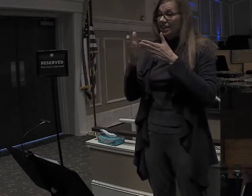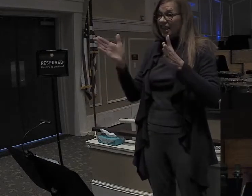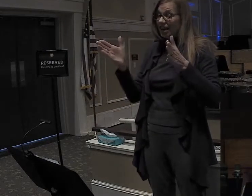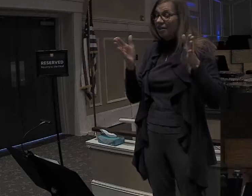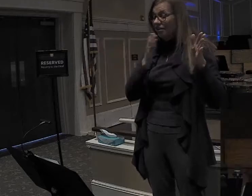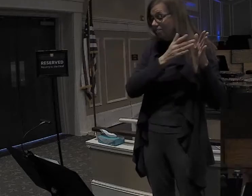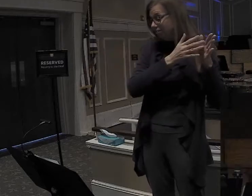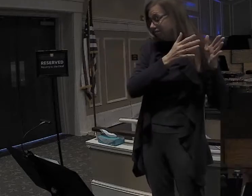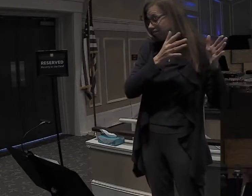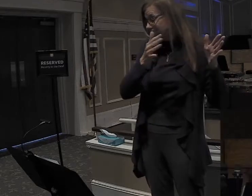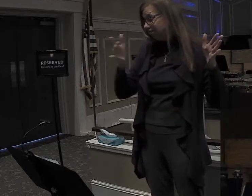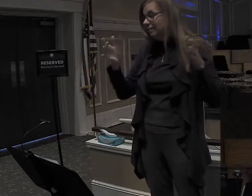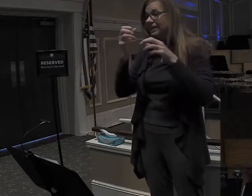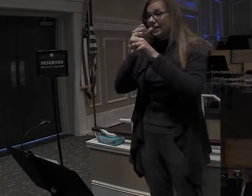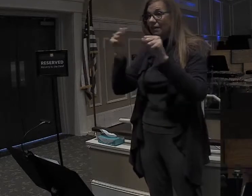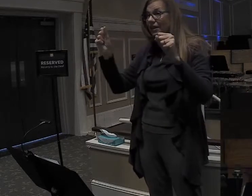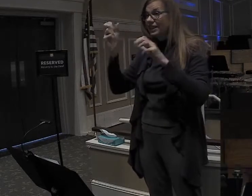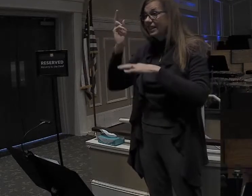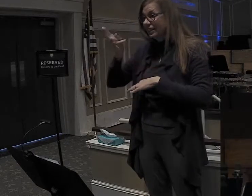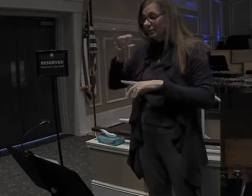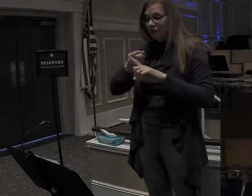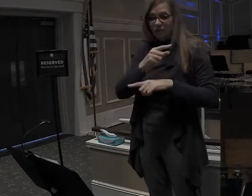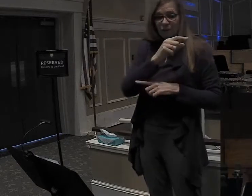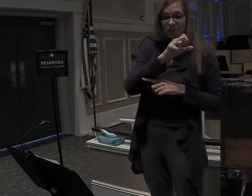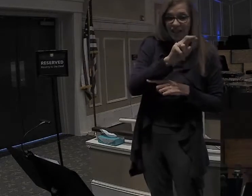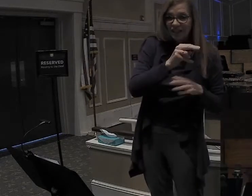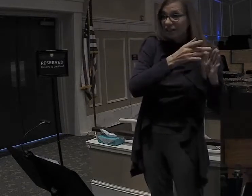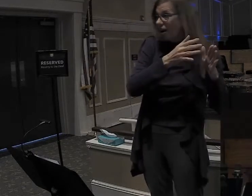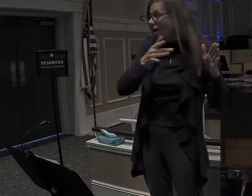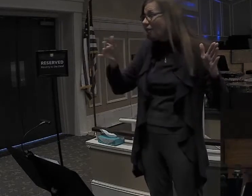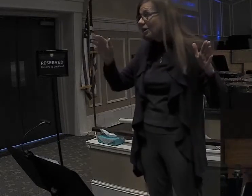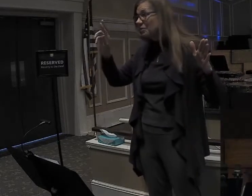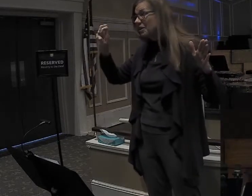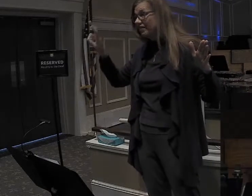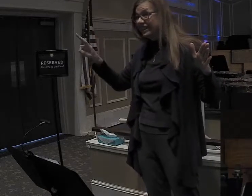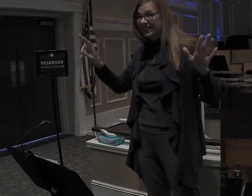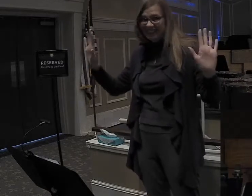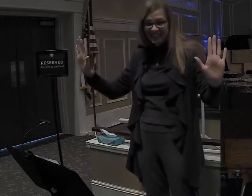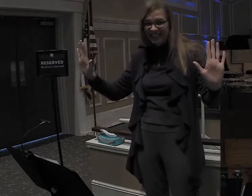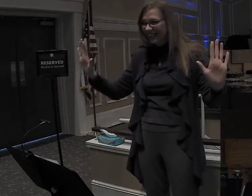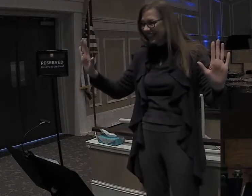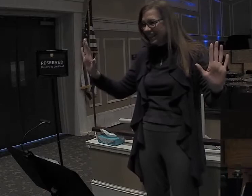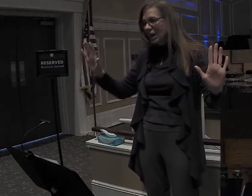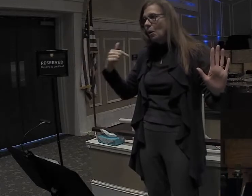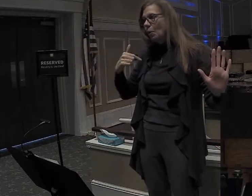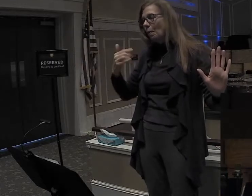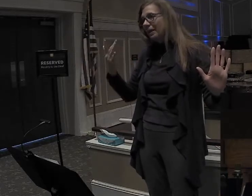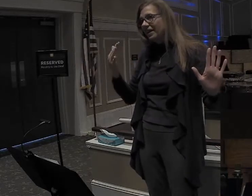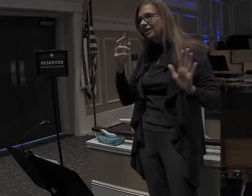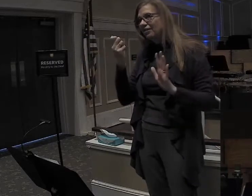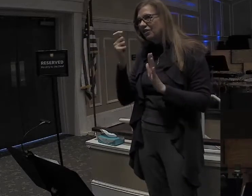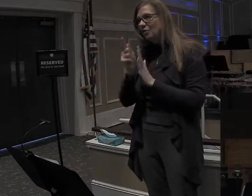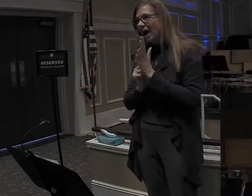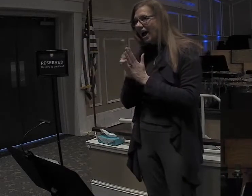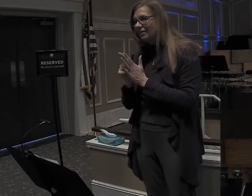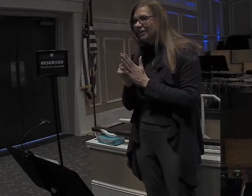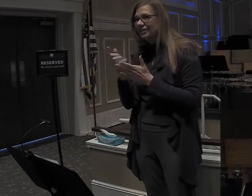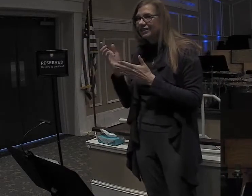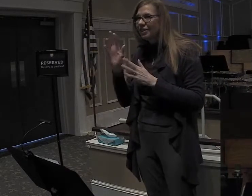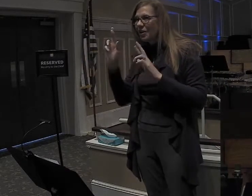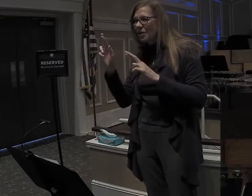salvation history from Genesis to Revelation. All right, so we'll be here for a couple hours. I hope you brought a